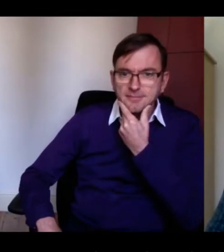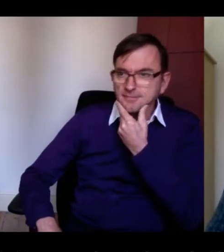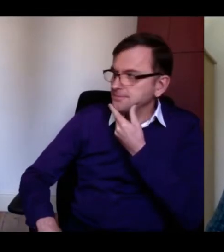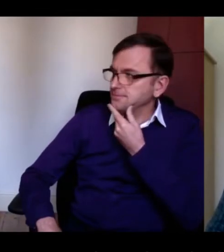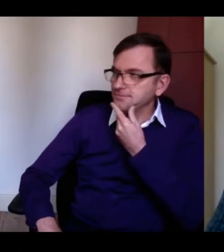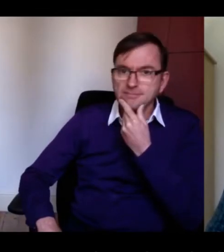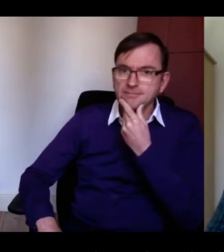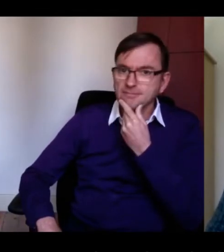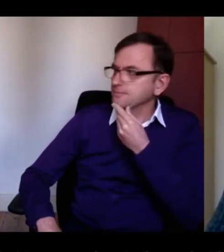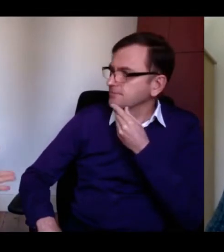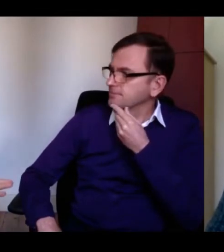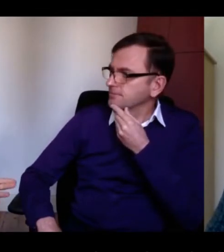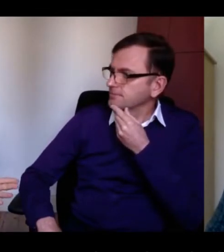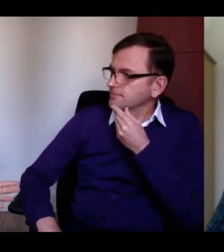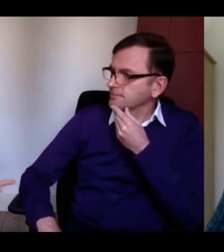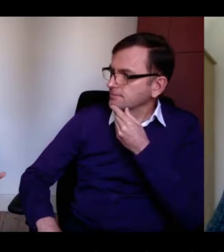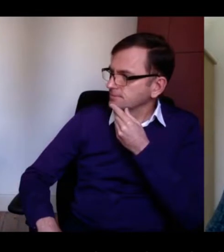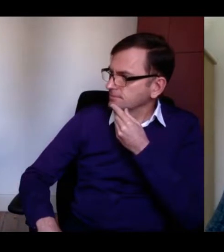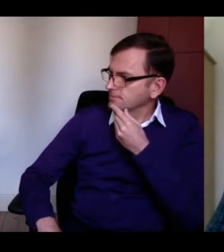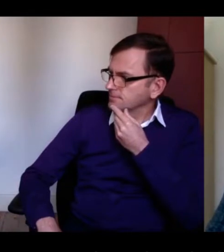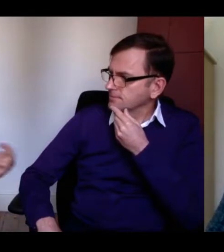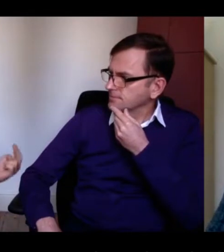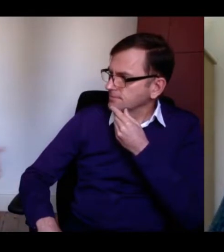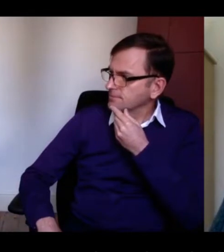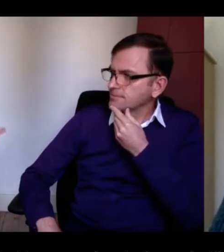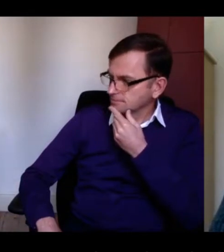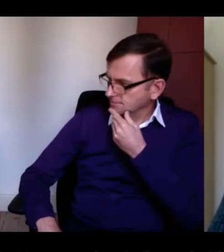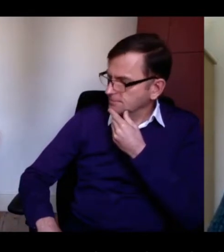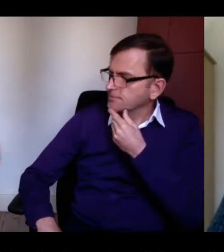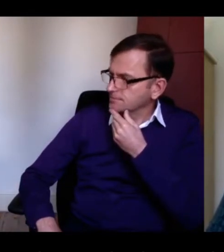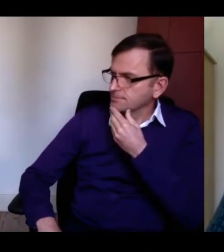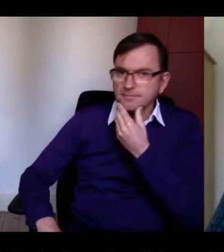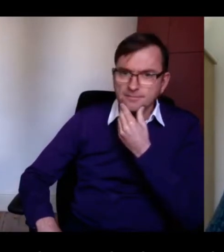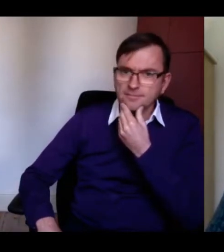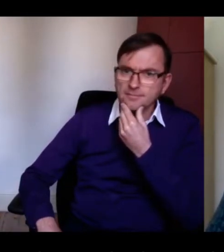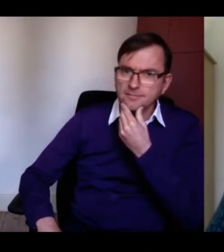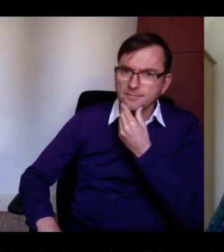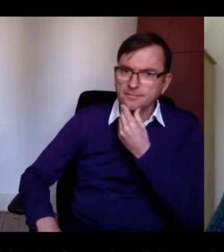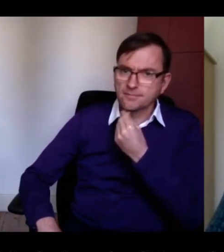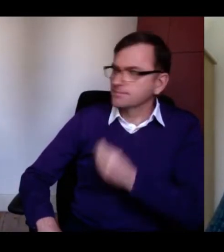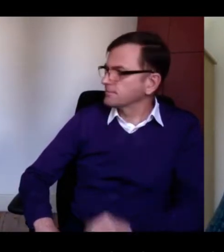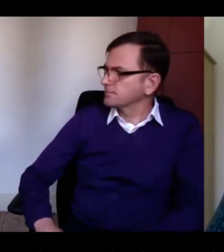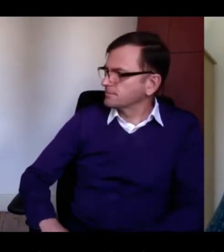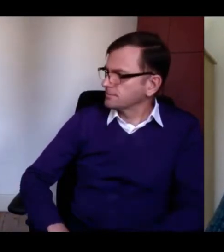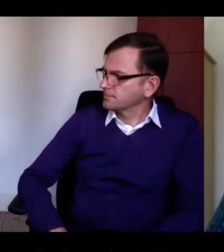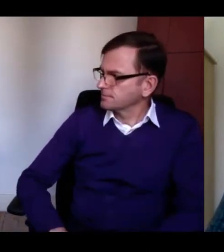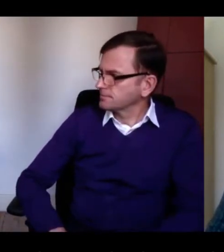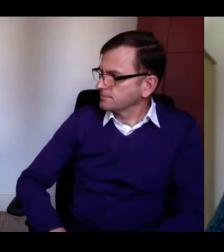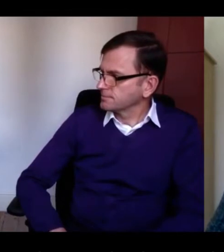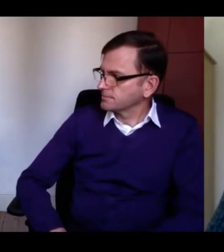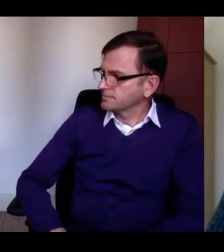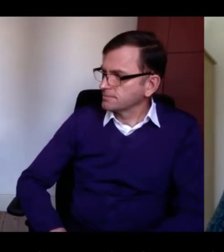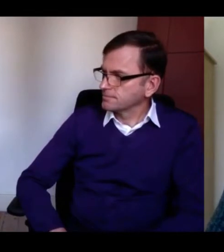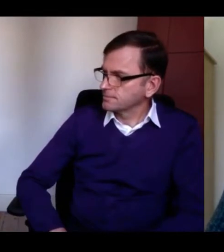That's really nice to have both of your perspectives there. So thank you for that. And I'm just moving it towards the end of the interview, really, guys.